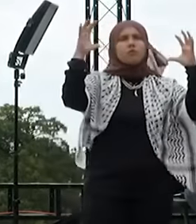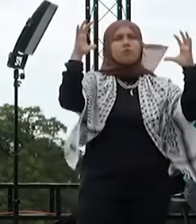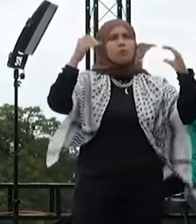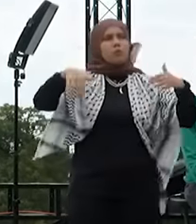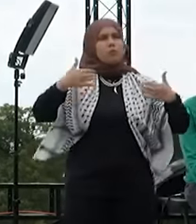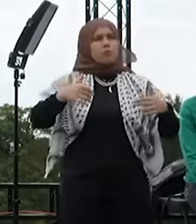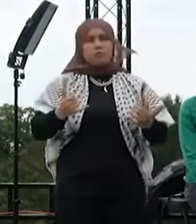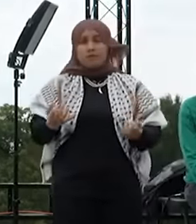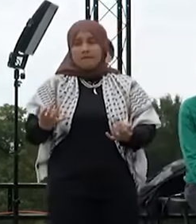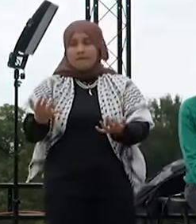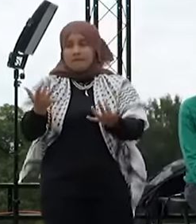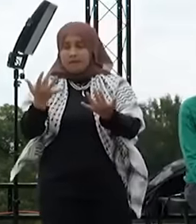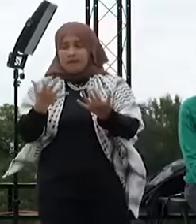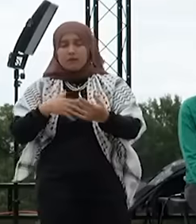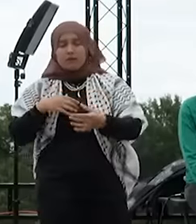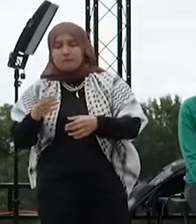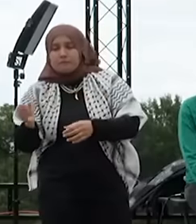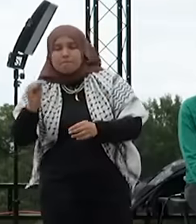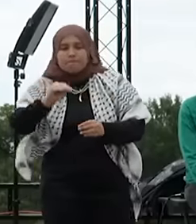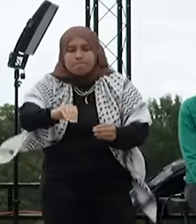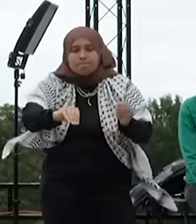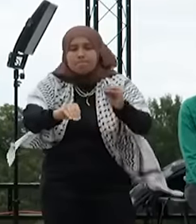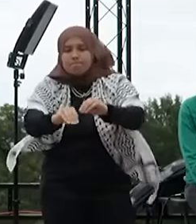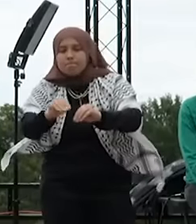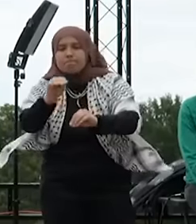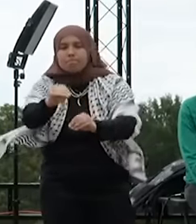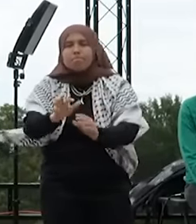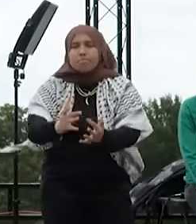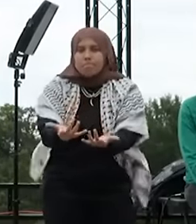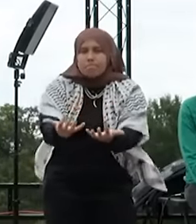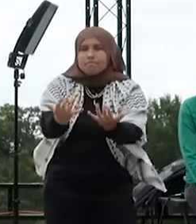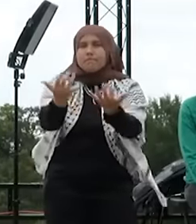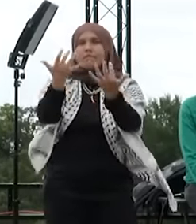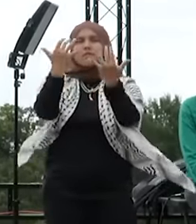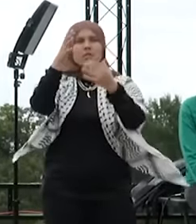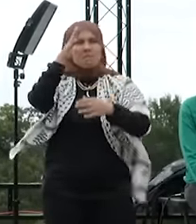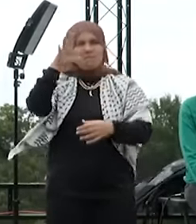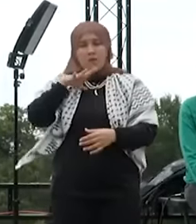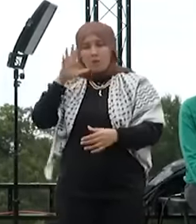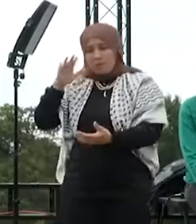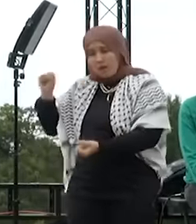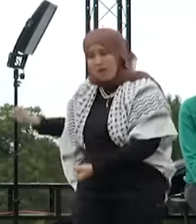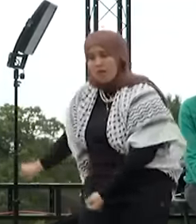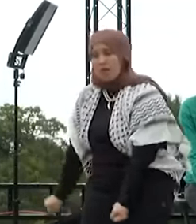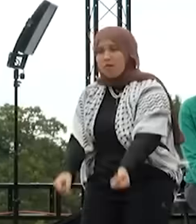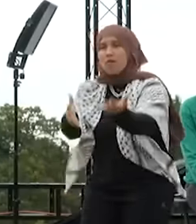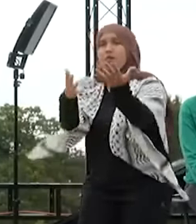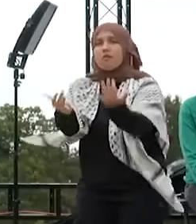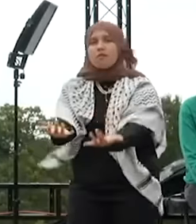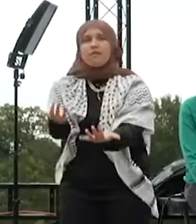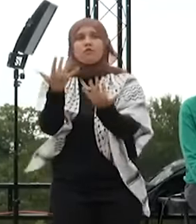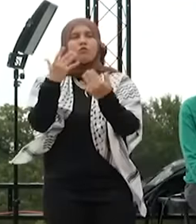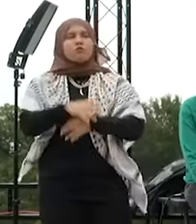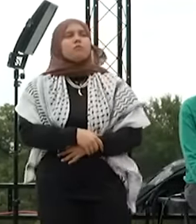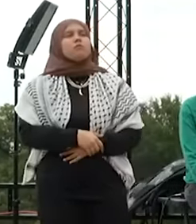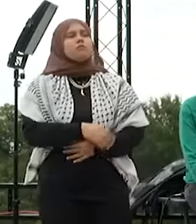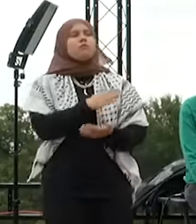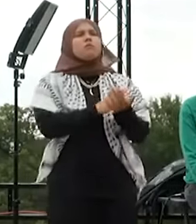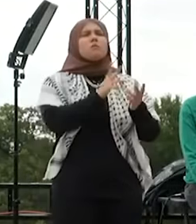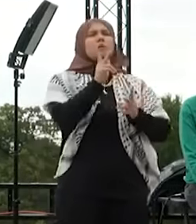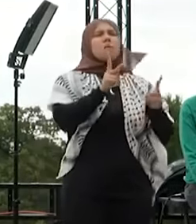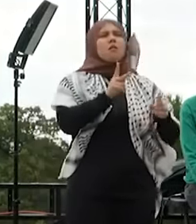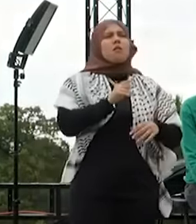this fire was kindled and as a man is about to be thrown into that fire, that there are some who are paying